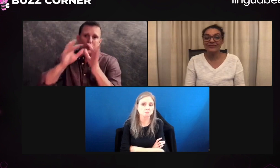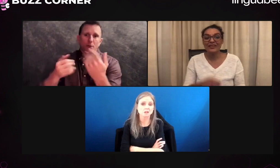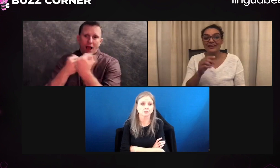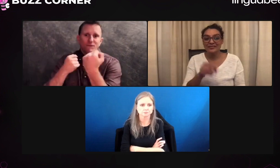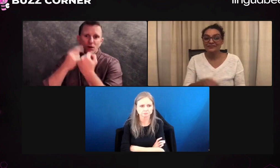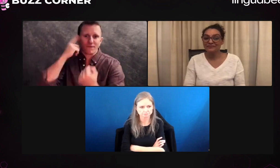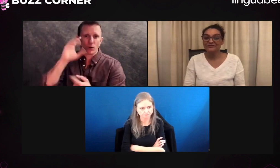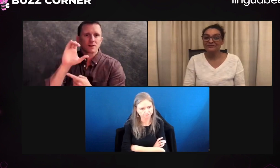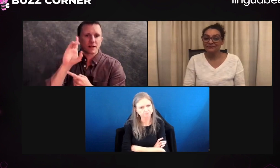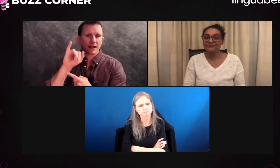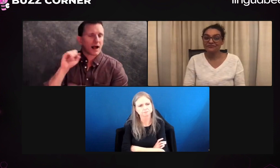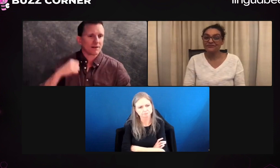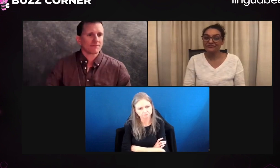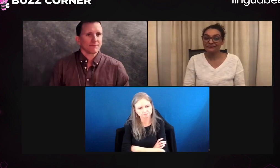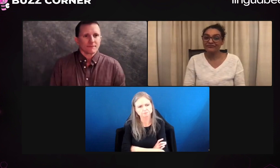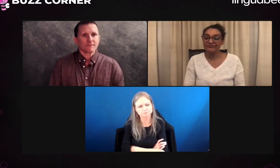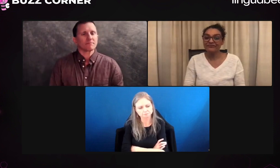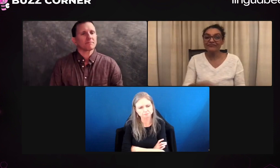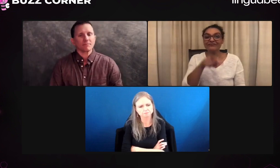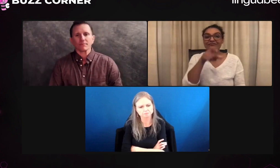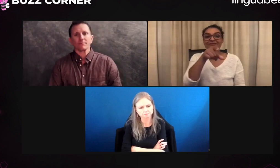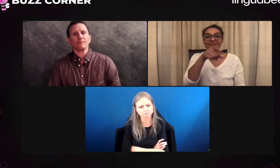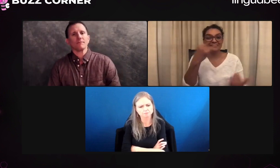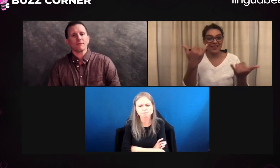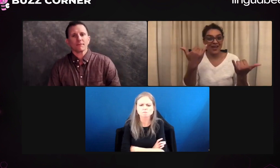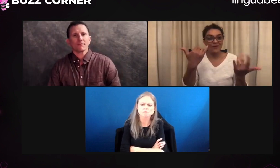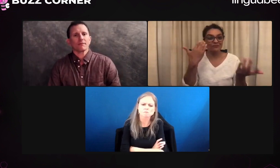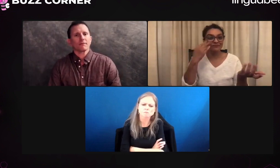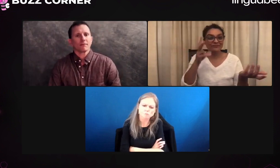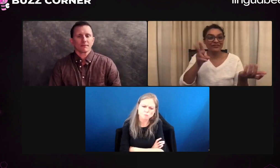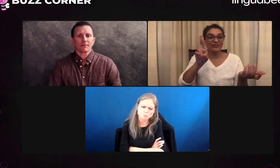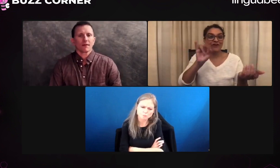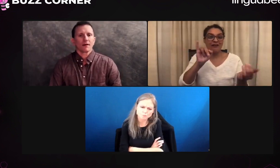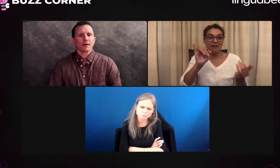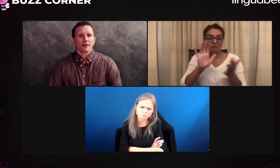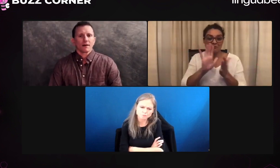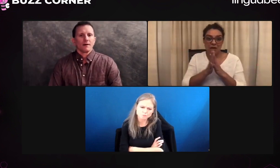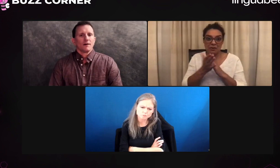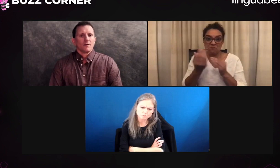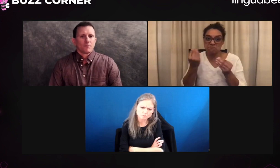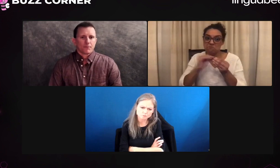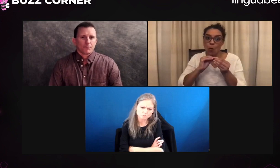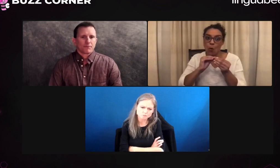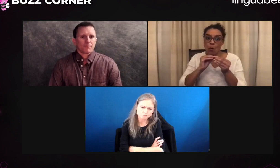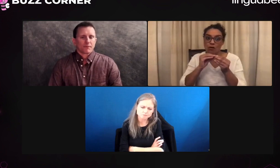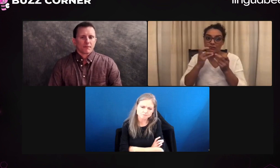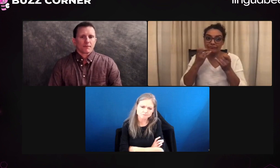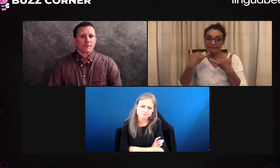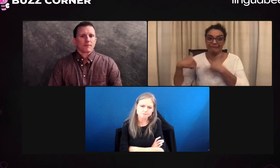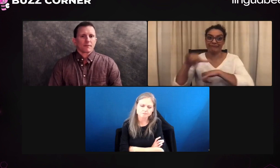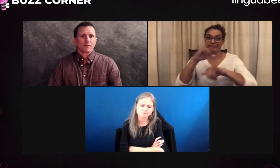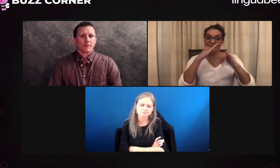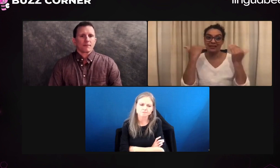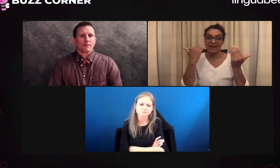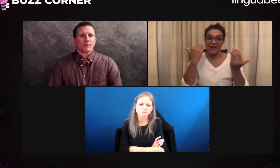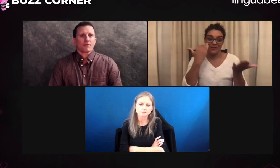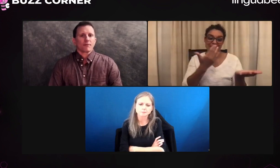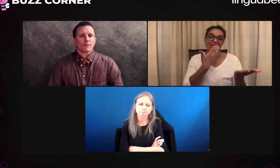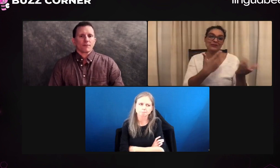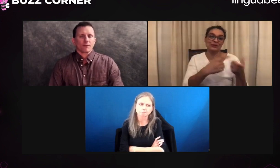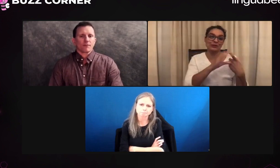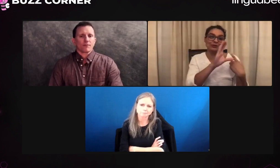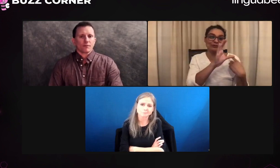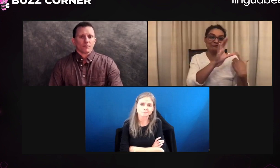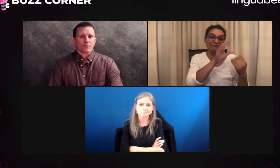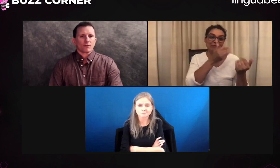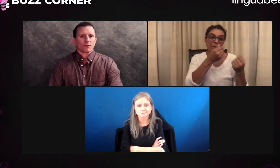good idea. Or to advocate for a CDI. Absolutely. Yes. And now with VRI, video